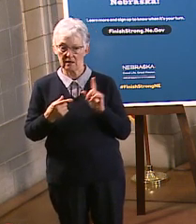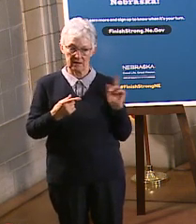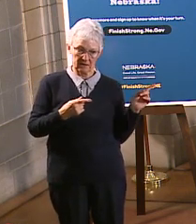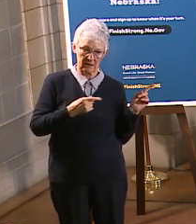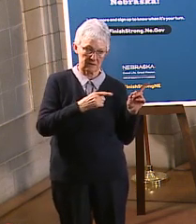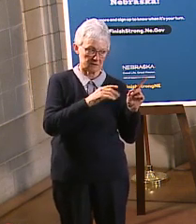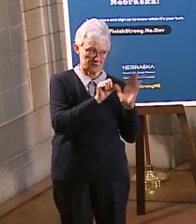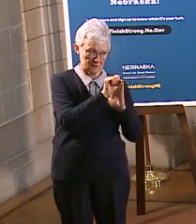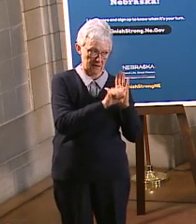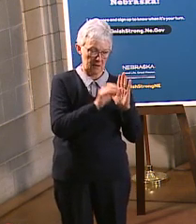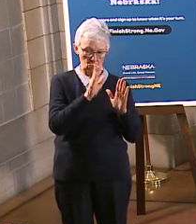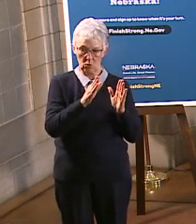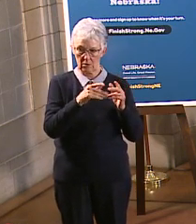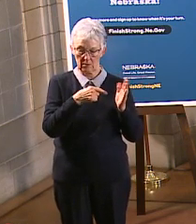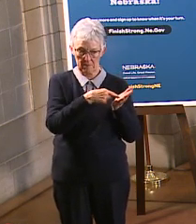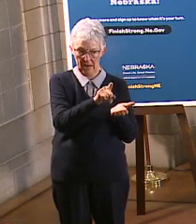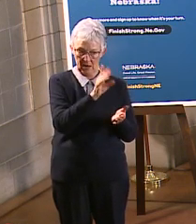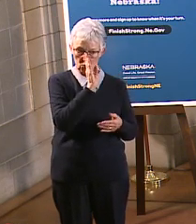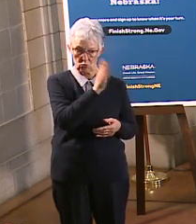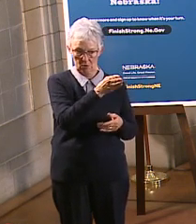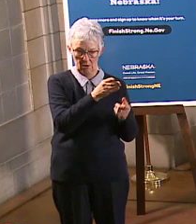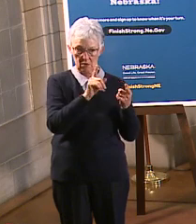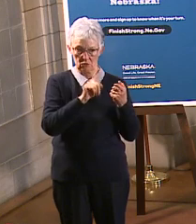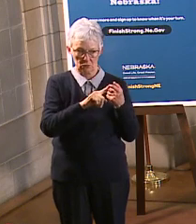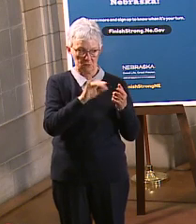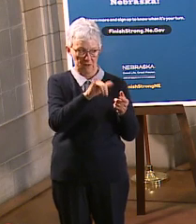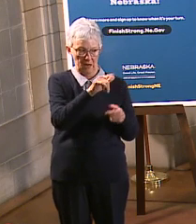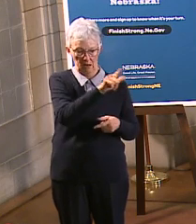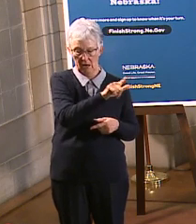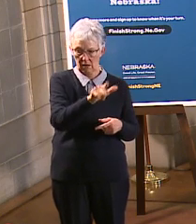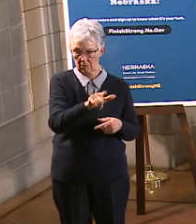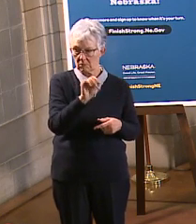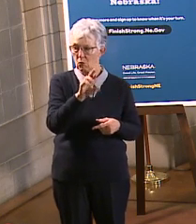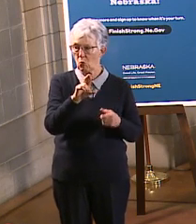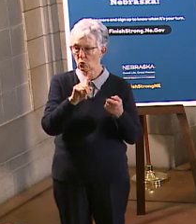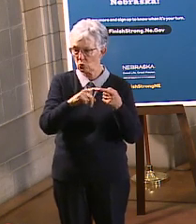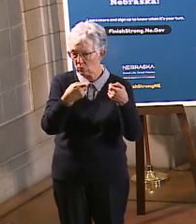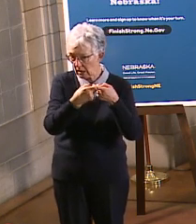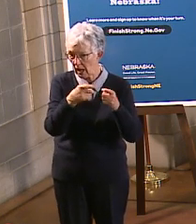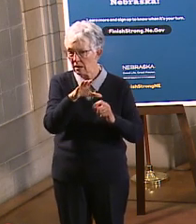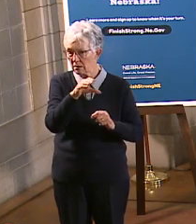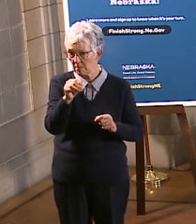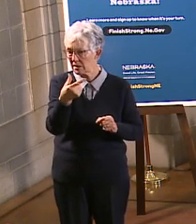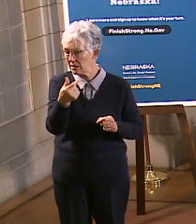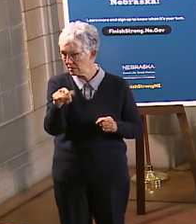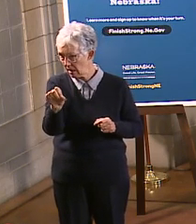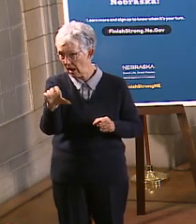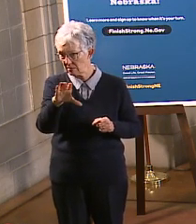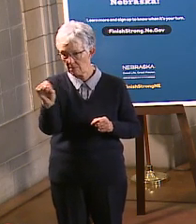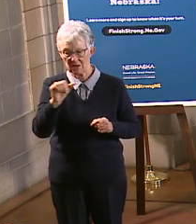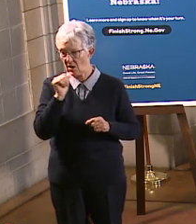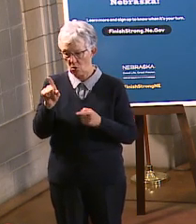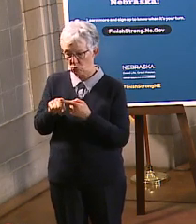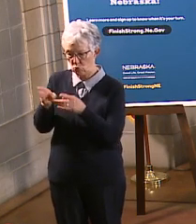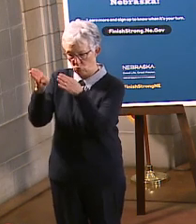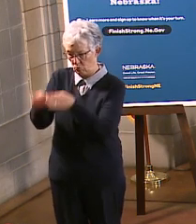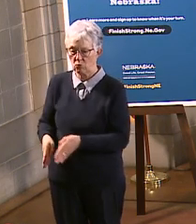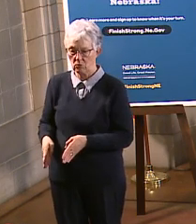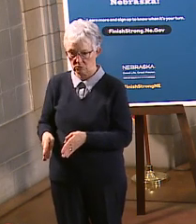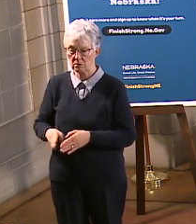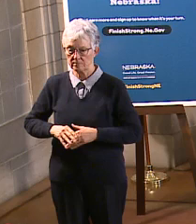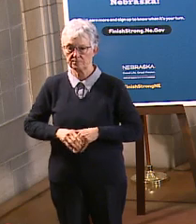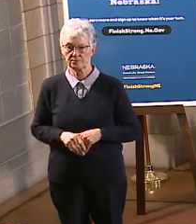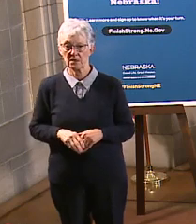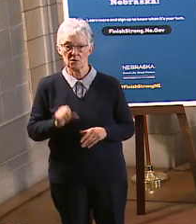tenant. It's important to note that unlike previous rounds of relief, either the landlord or the tenant can make an application in this